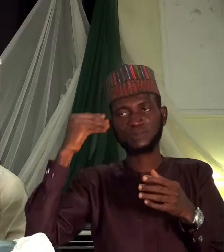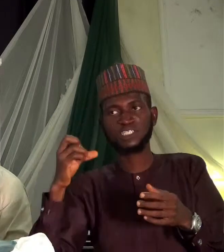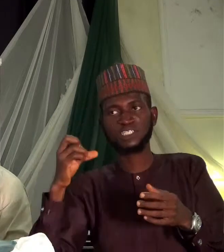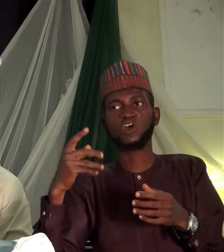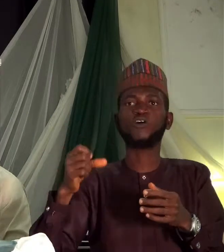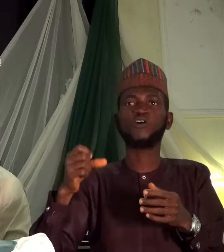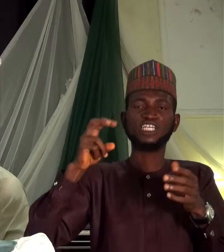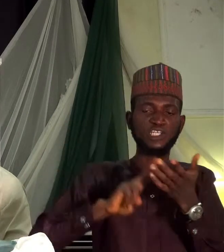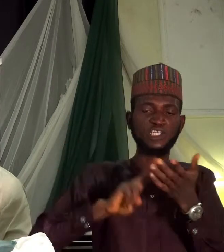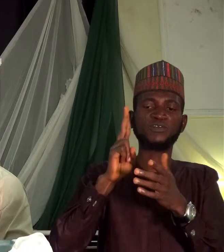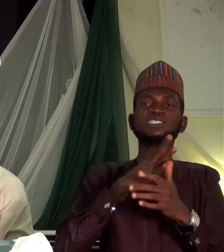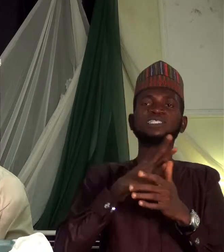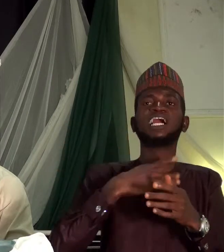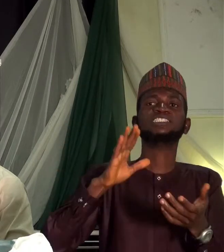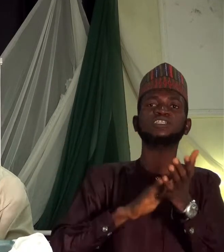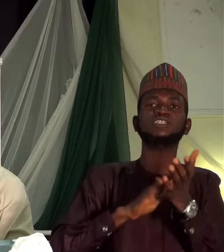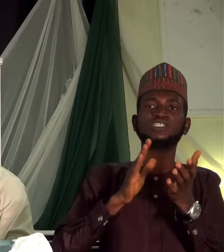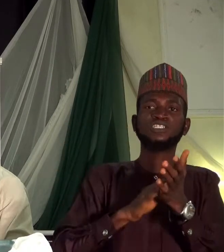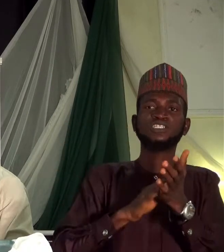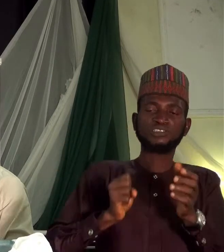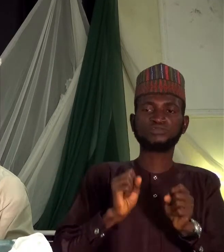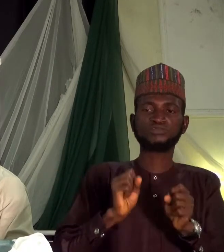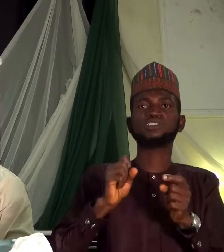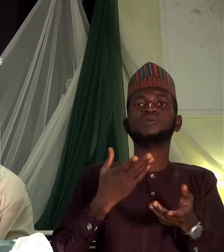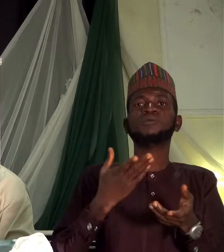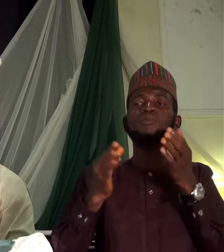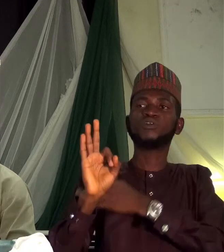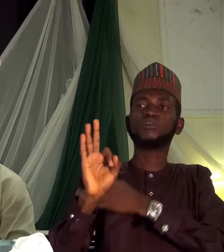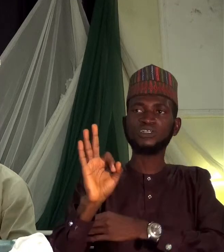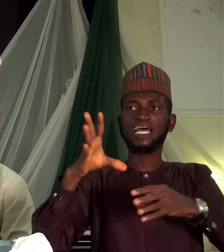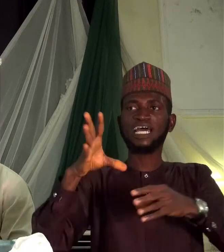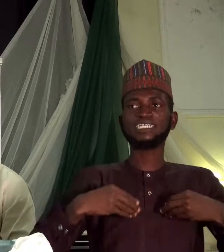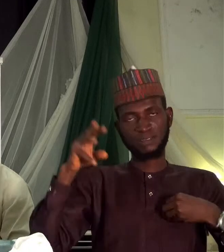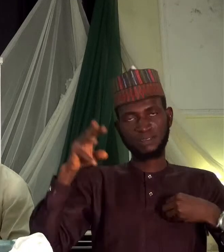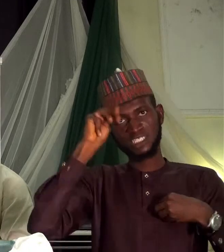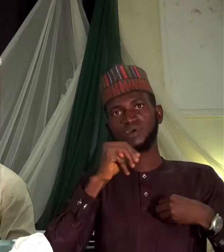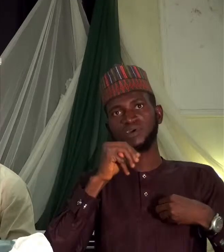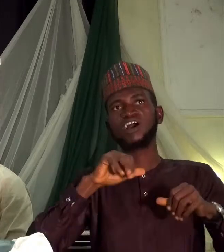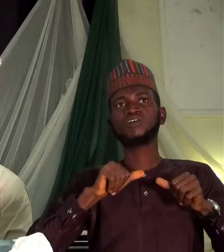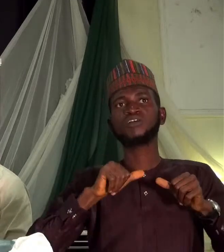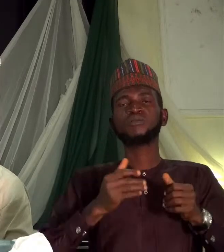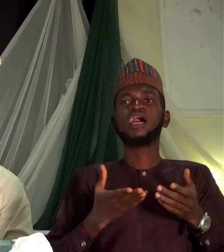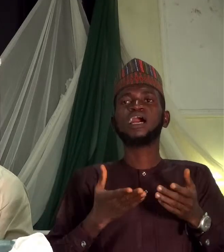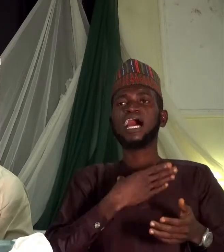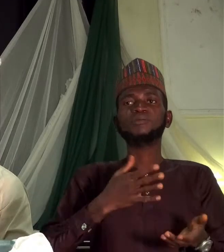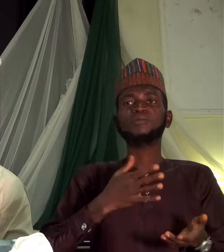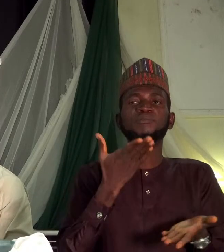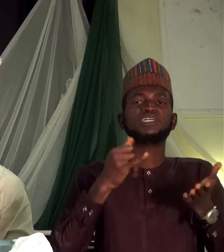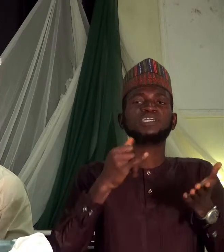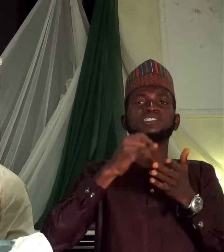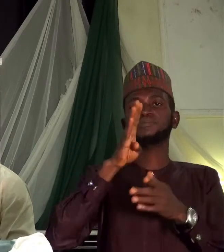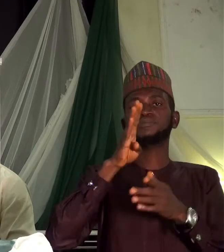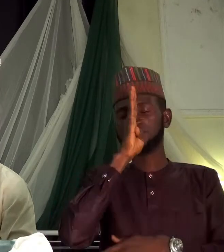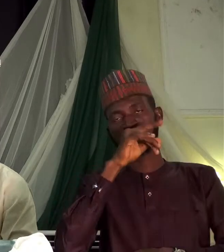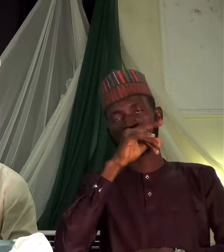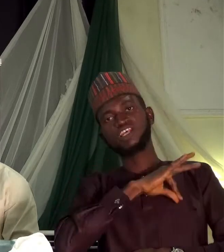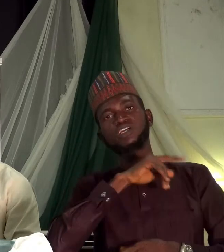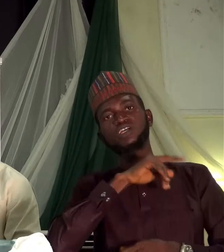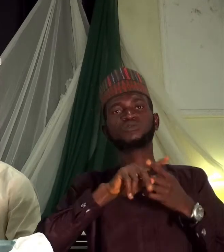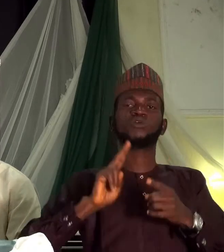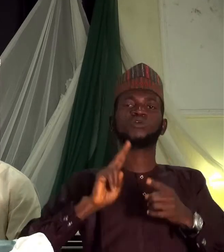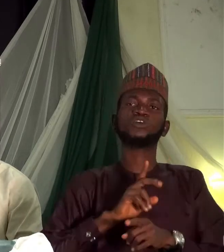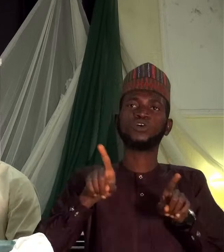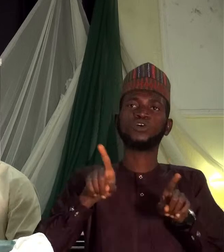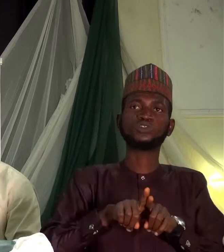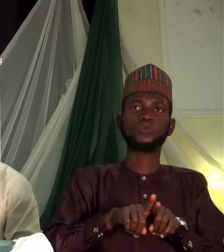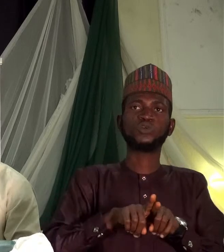olodun ni pe be se so olodun o gba ni josin fun yin olodun wa ni je ka wa na ogbo lagboda ale lasan yo je ko wulo fun olaye ati